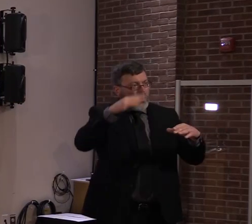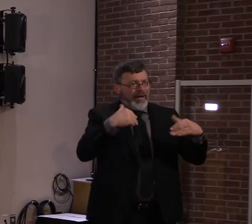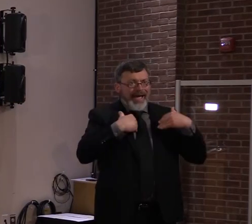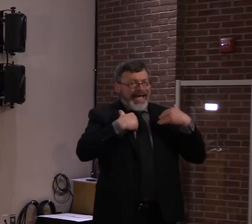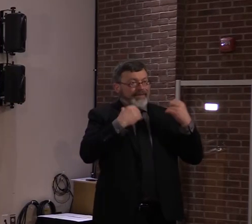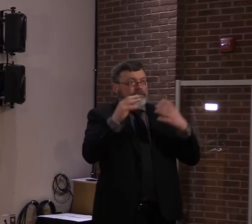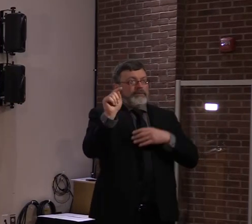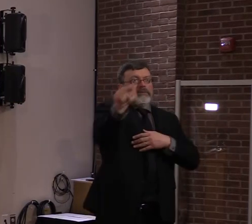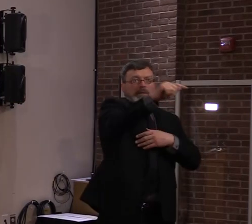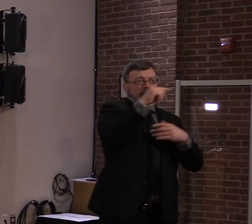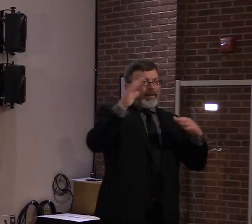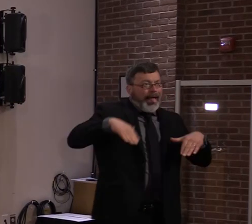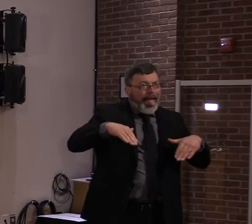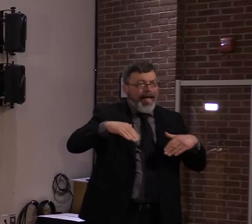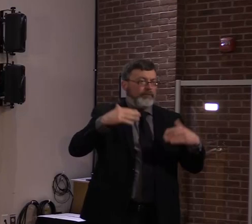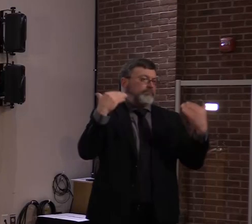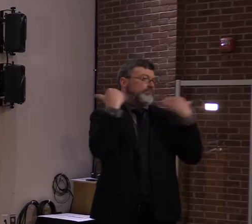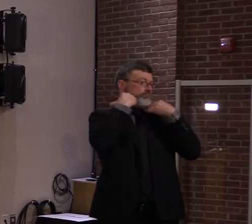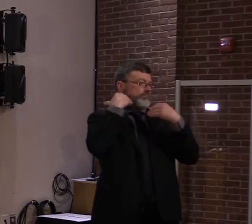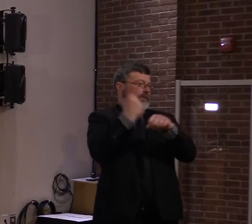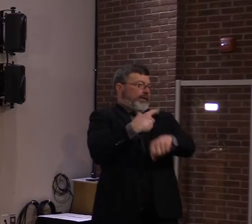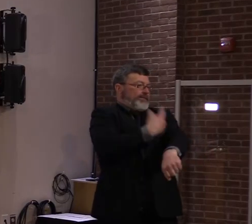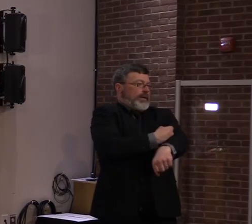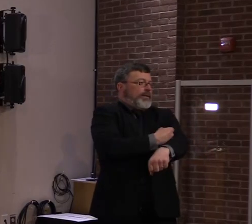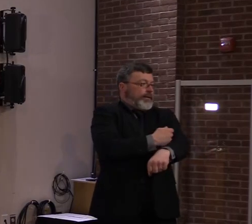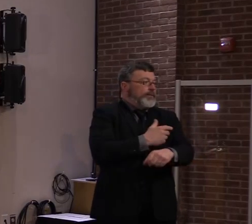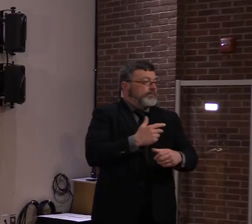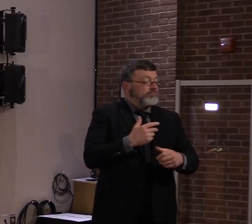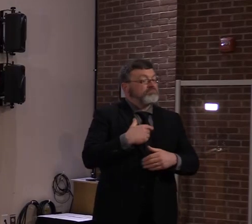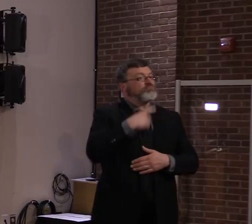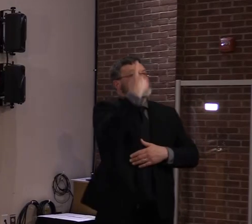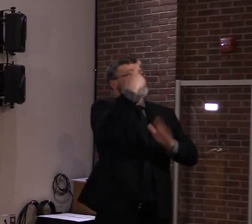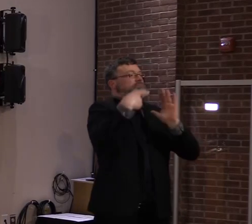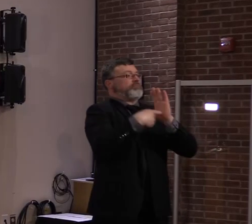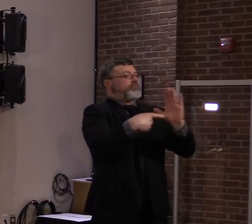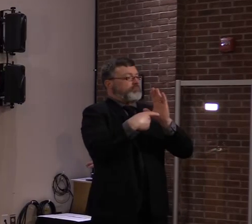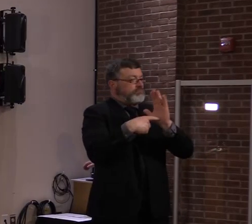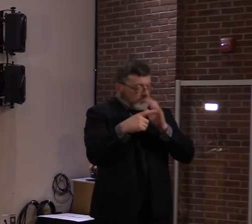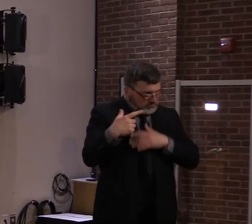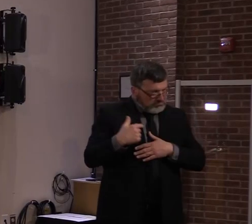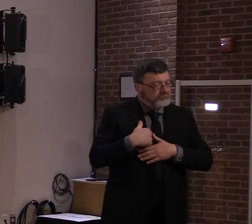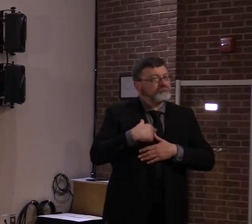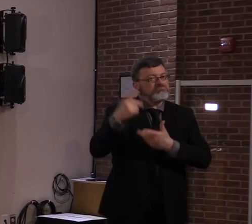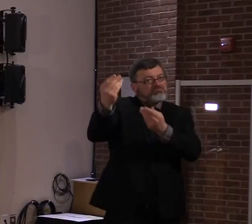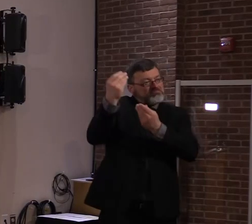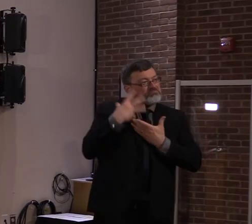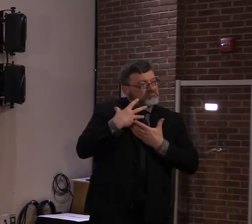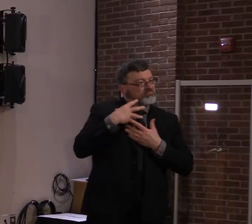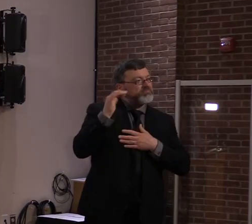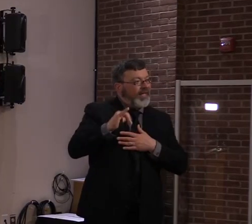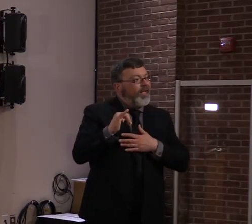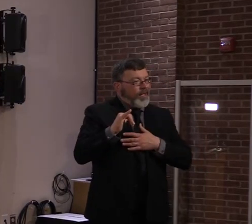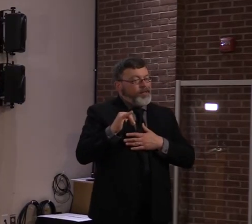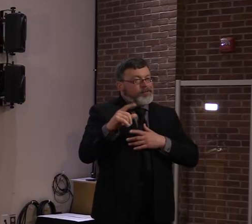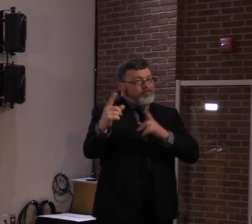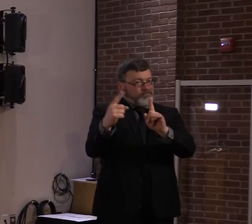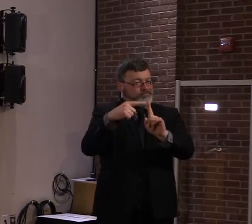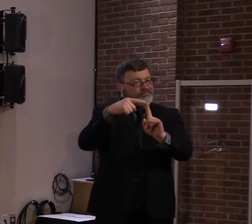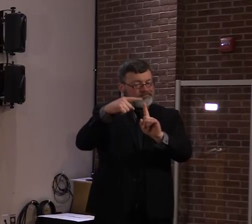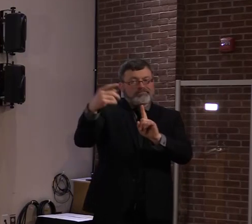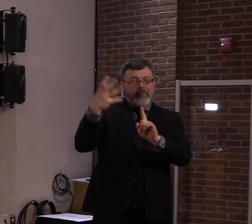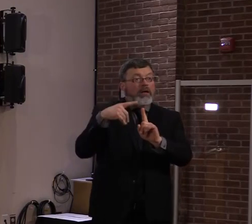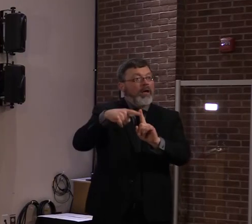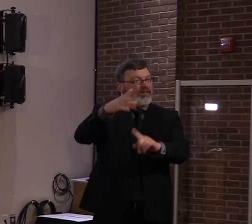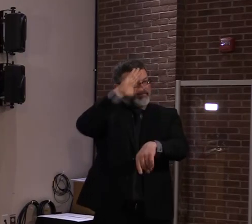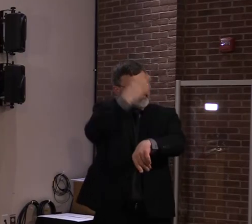One of my employees shared recently that her son had not yet gotten vaccinated. It was clearly